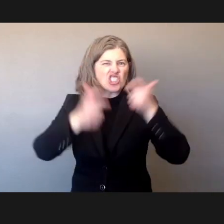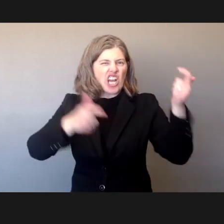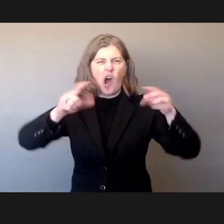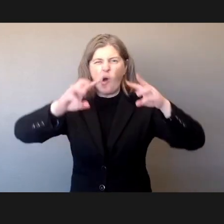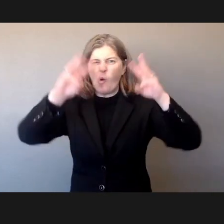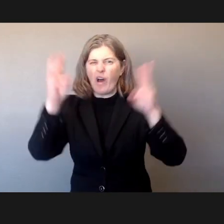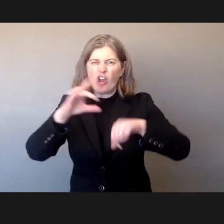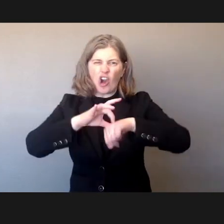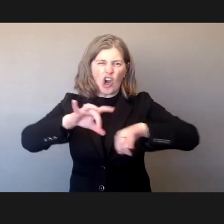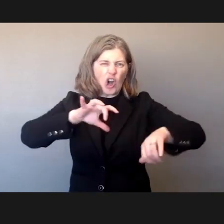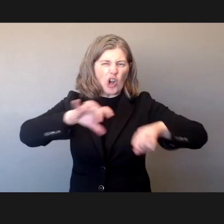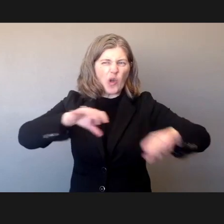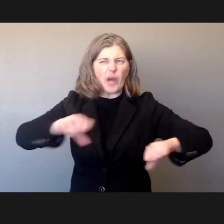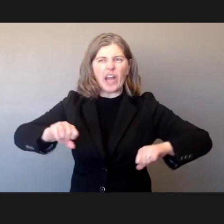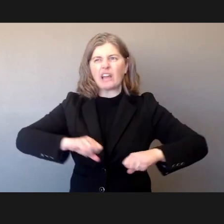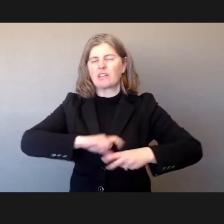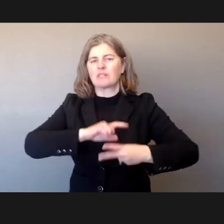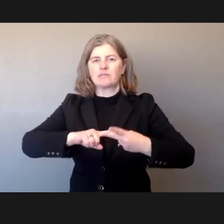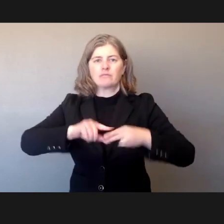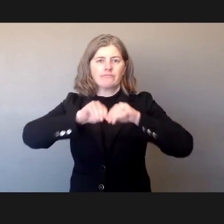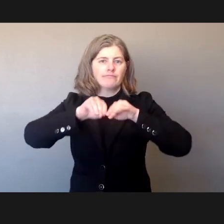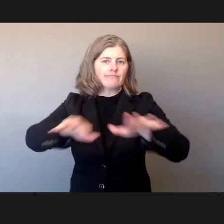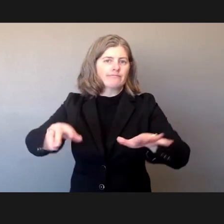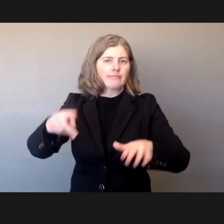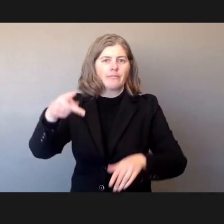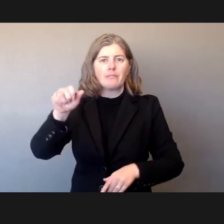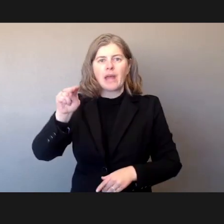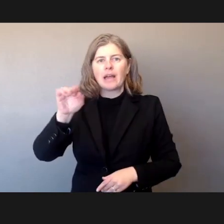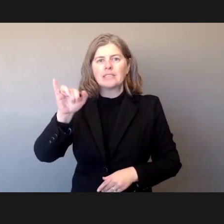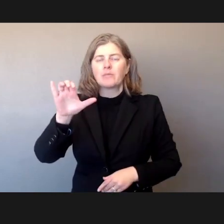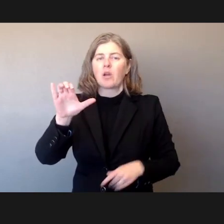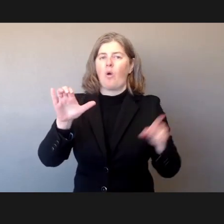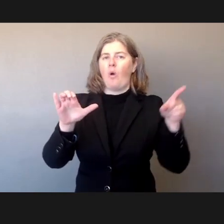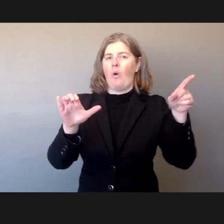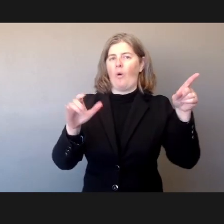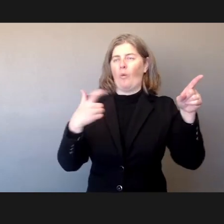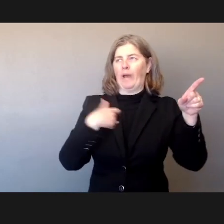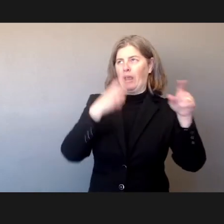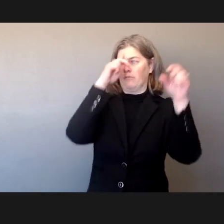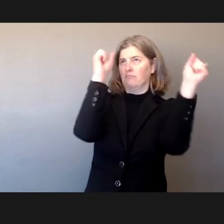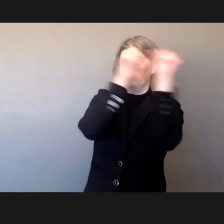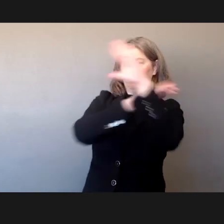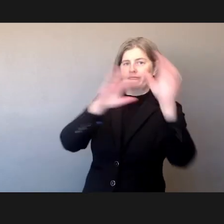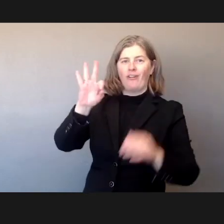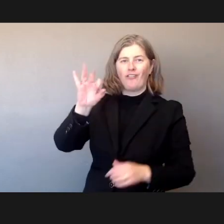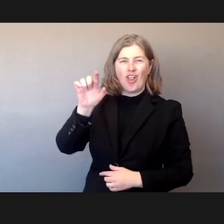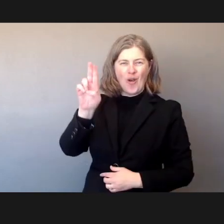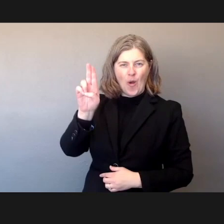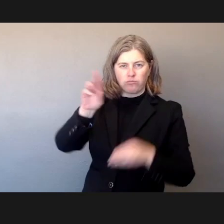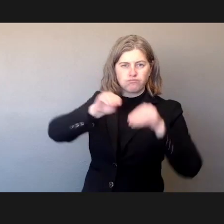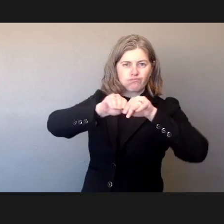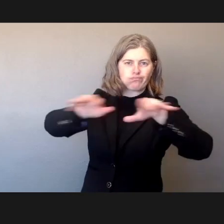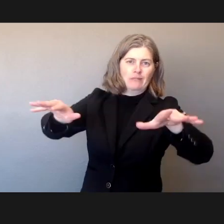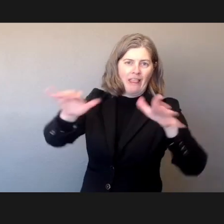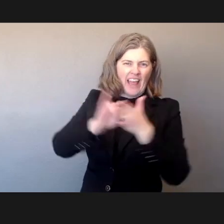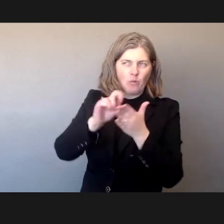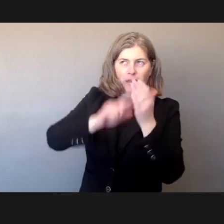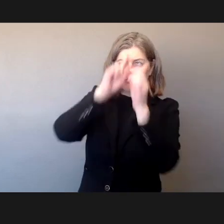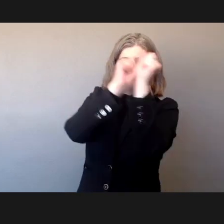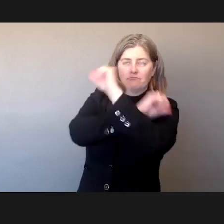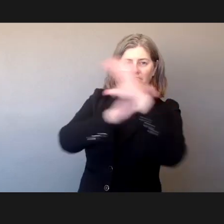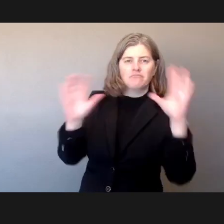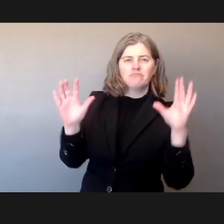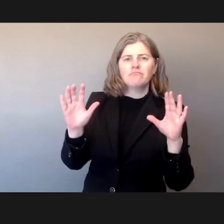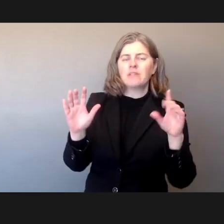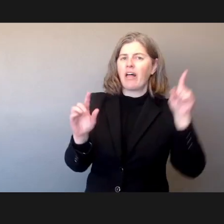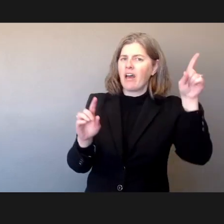an earthquake. It could have been a pandemic. And we phrased it as influenza epidemic at the time. And there were very,